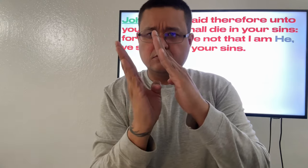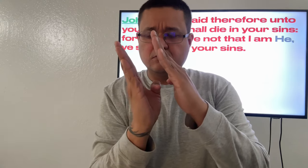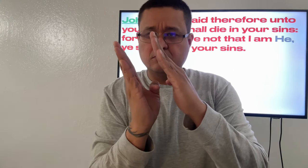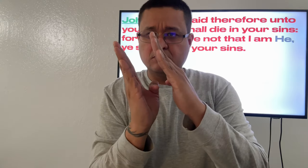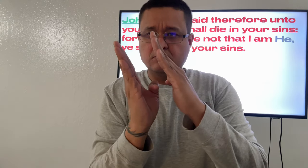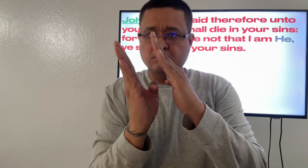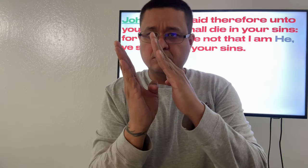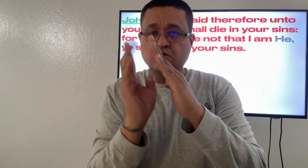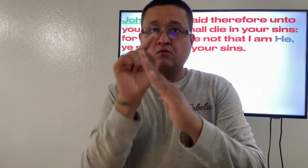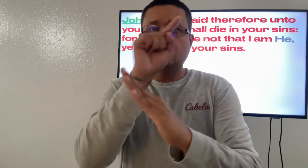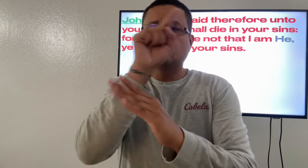meaning it's kind of slanted.